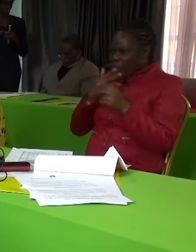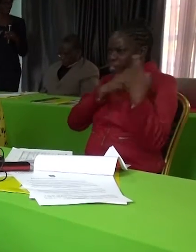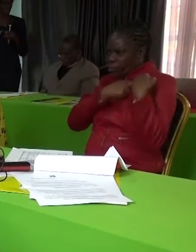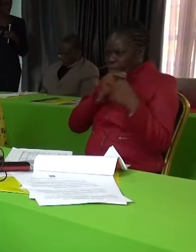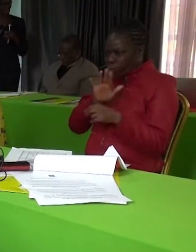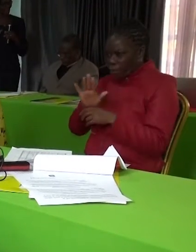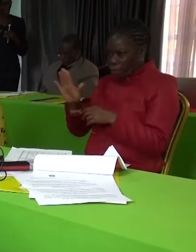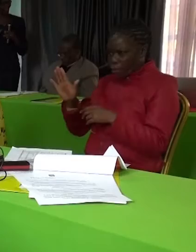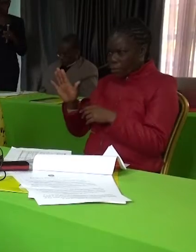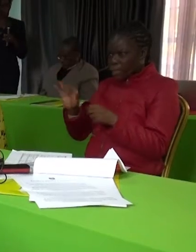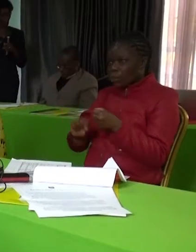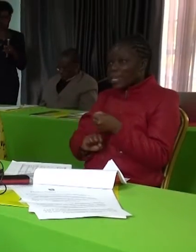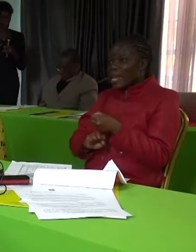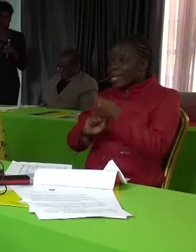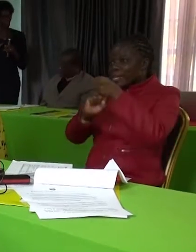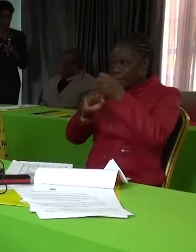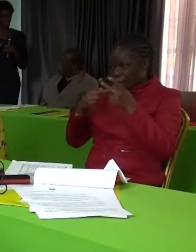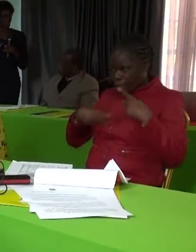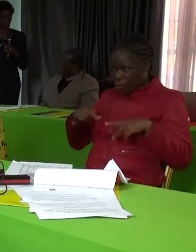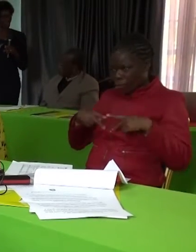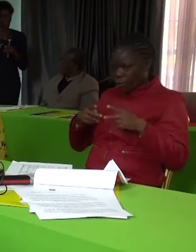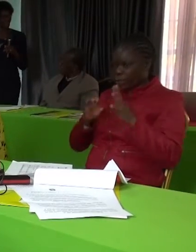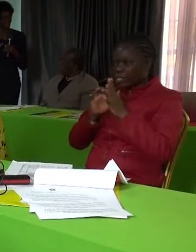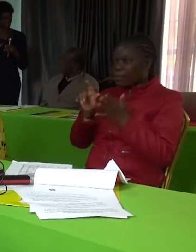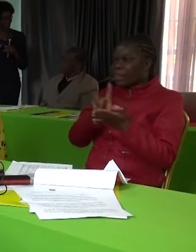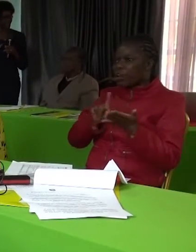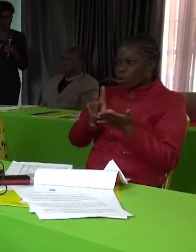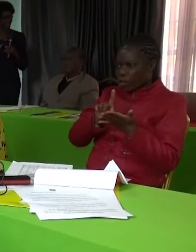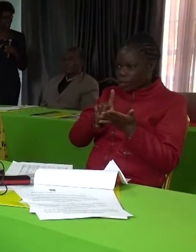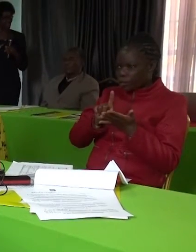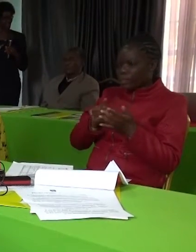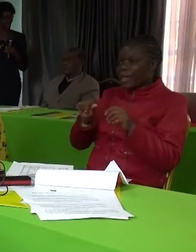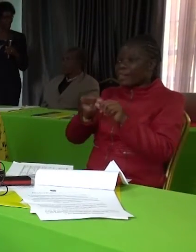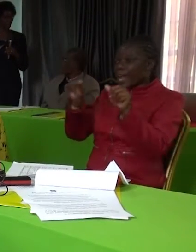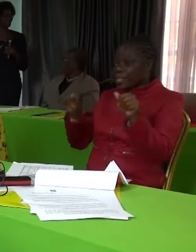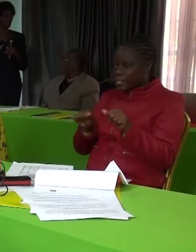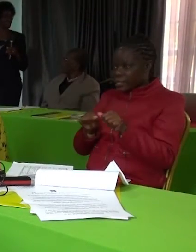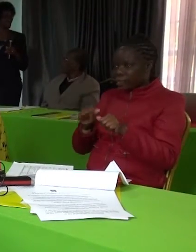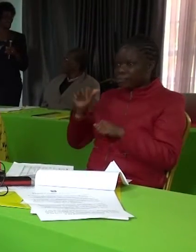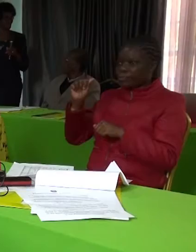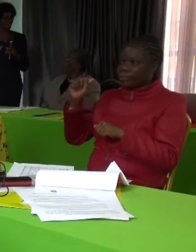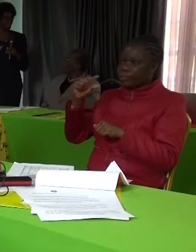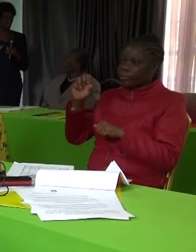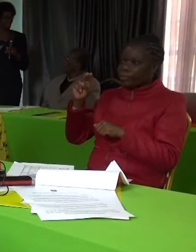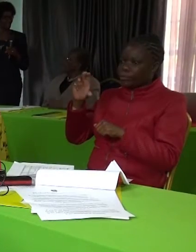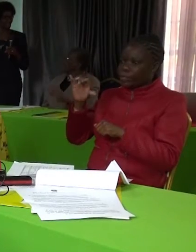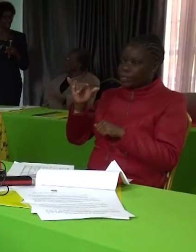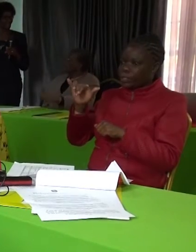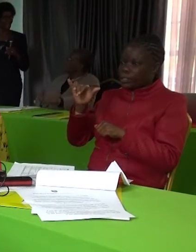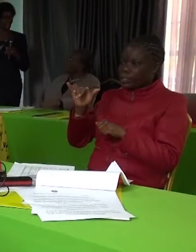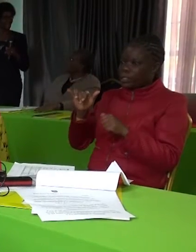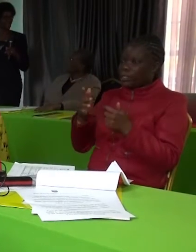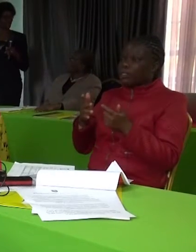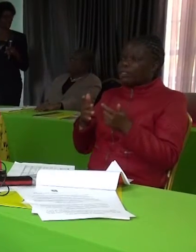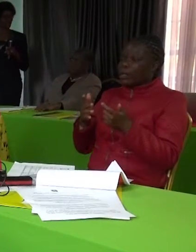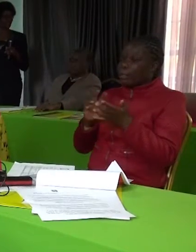aid people, the agencies, that work in any form of inclusive